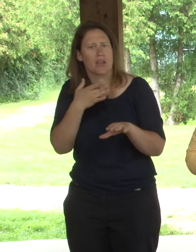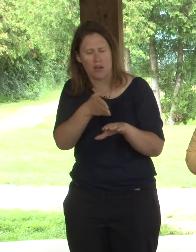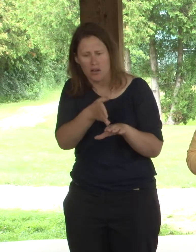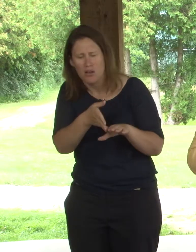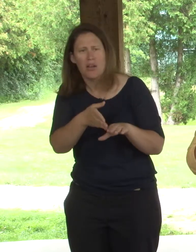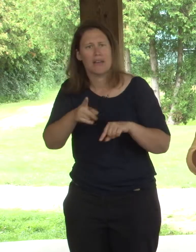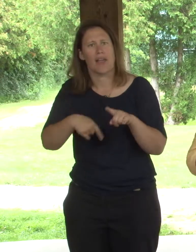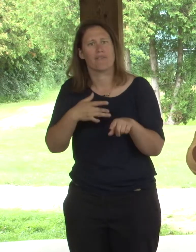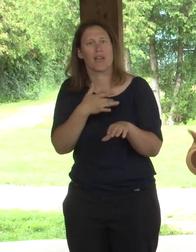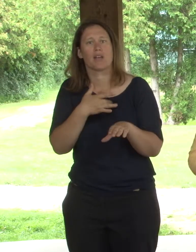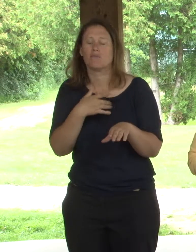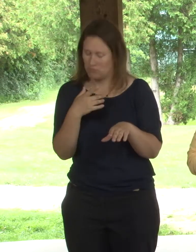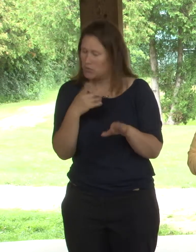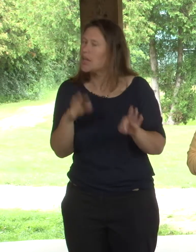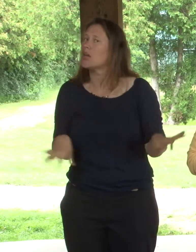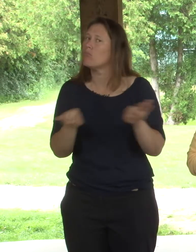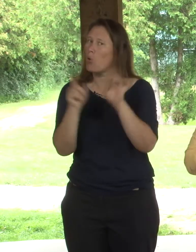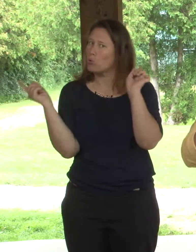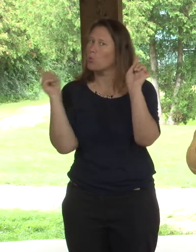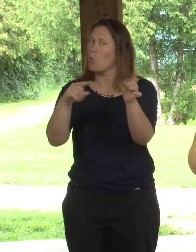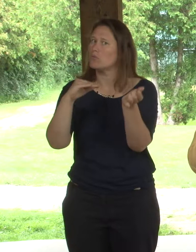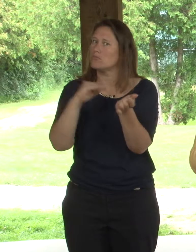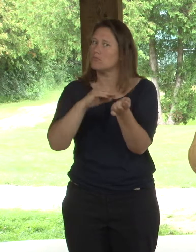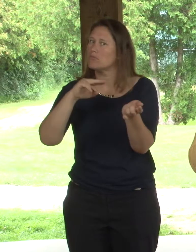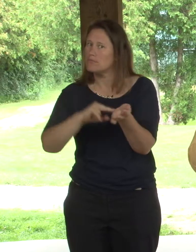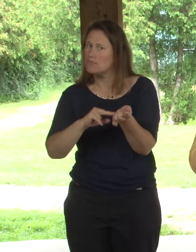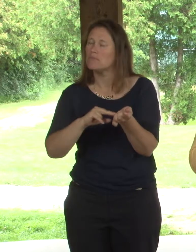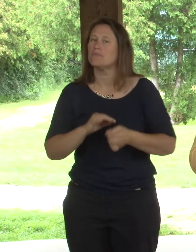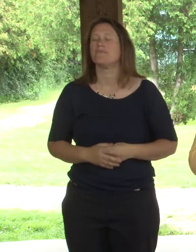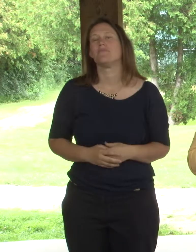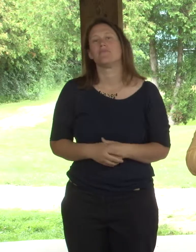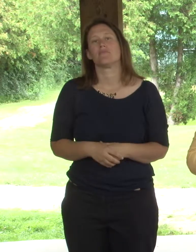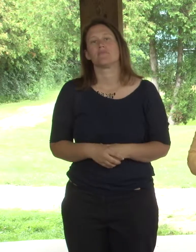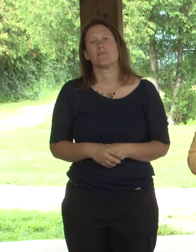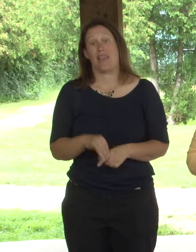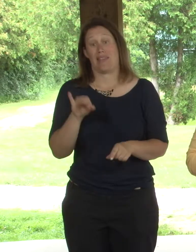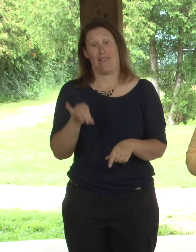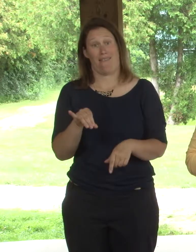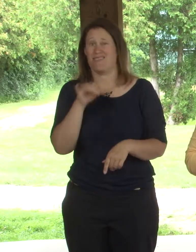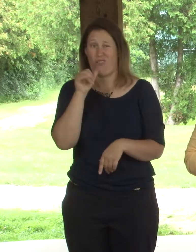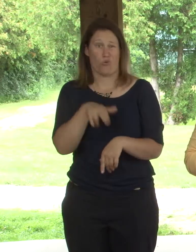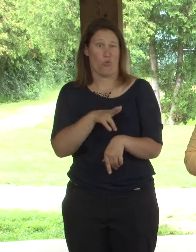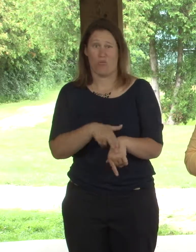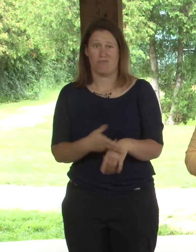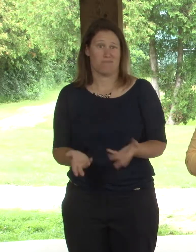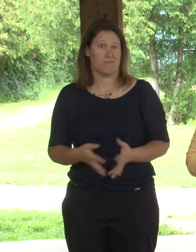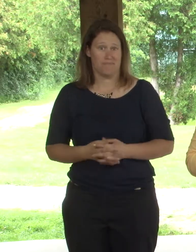extremely important that we make sure that we are reporting this. These types of symptoms are not normal for the